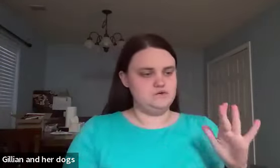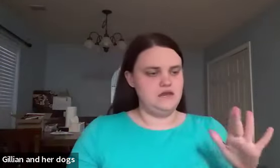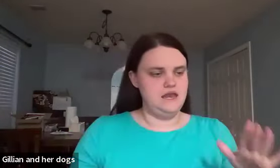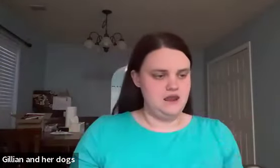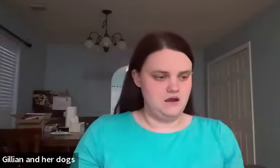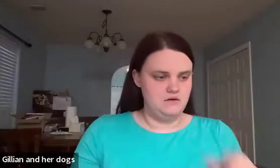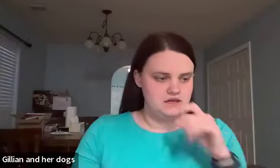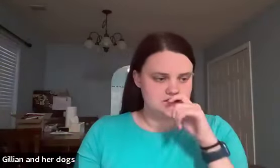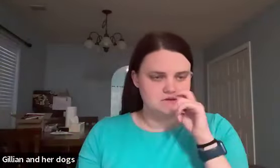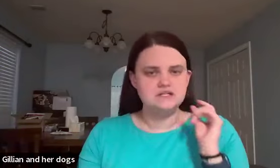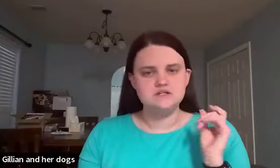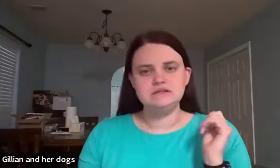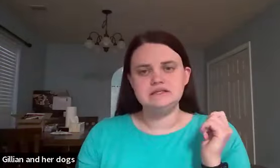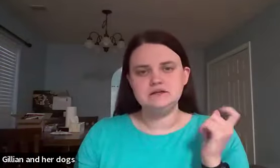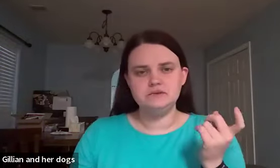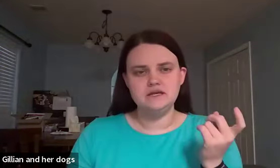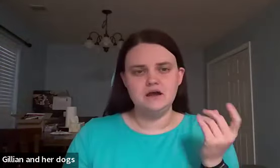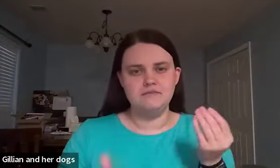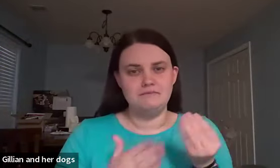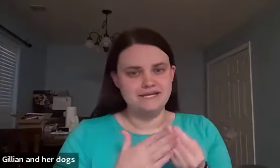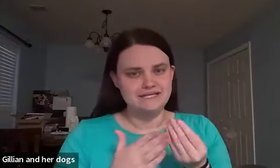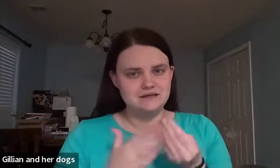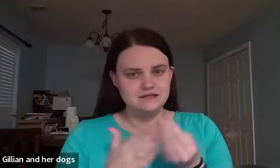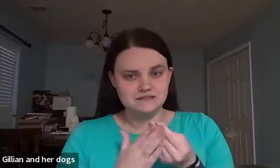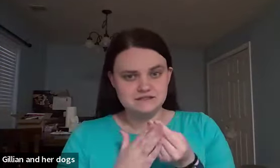to now is we're gonna do a little bit of money signs.